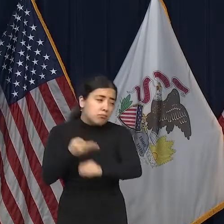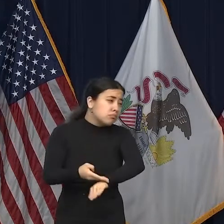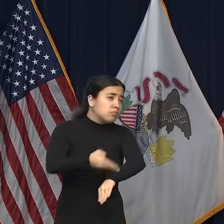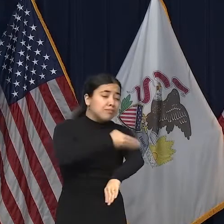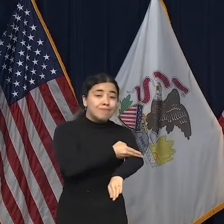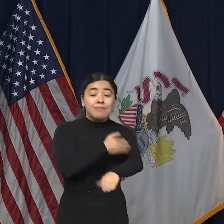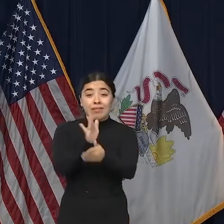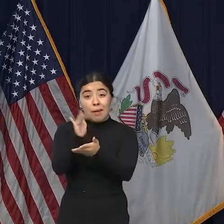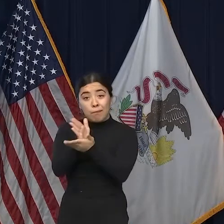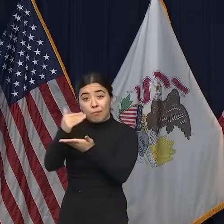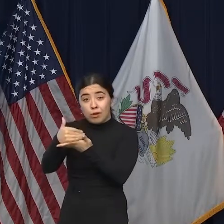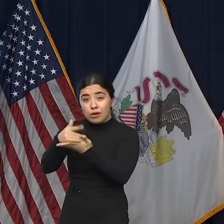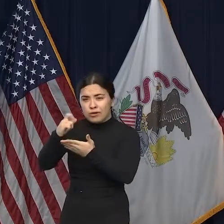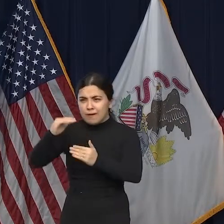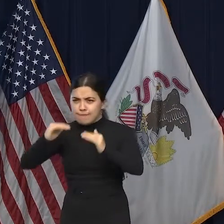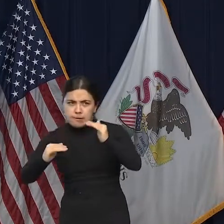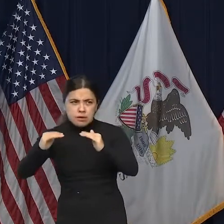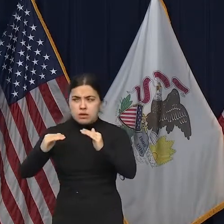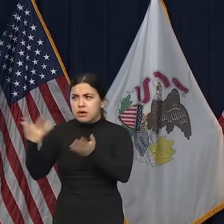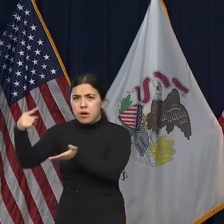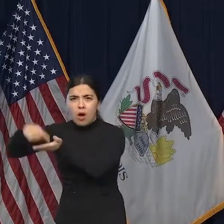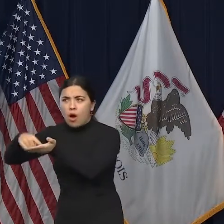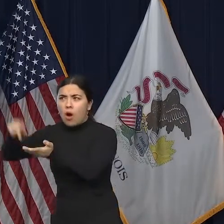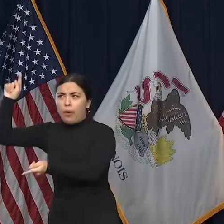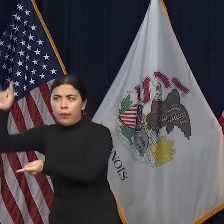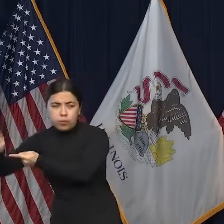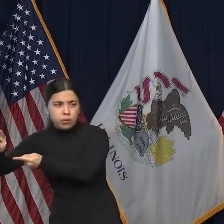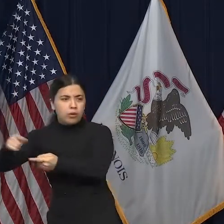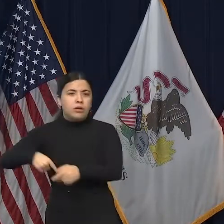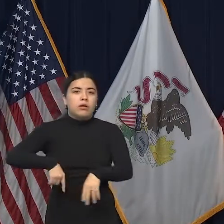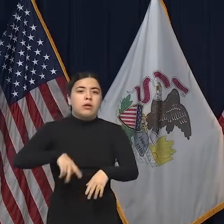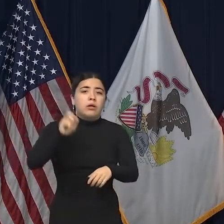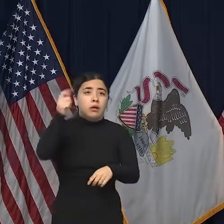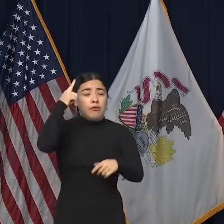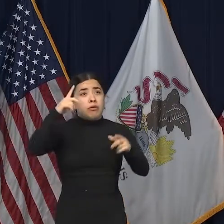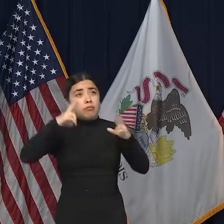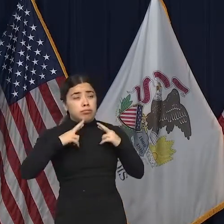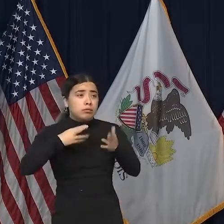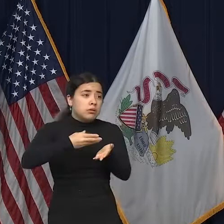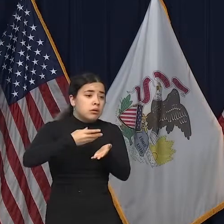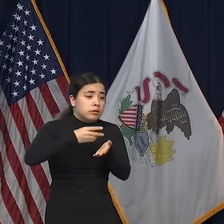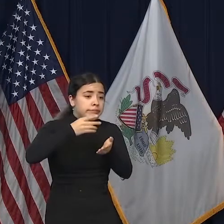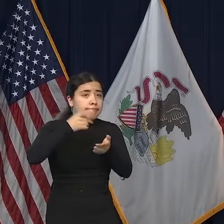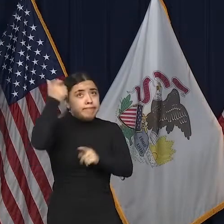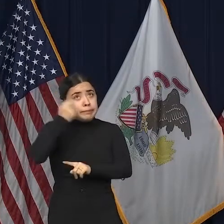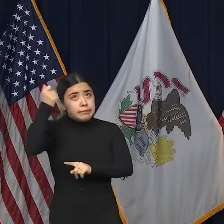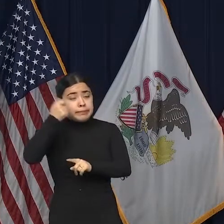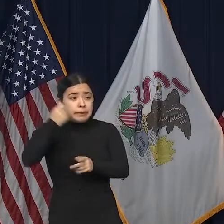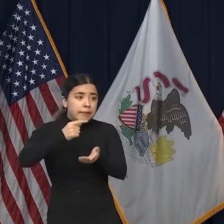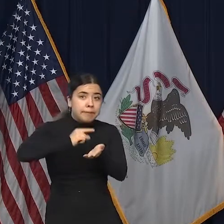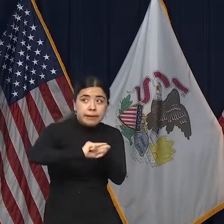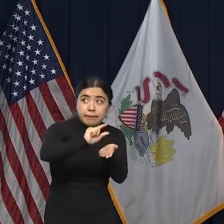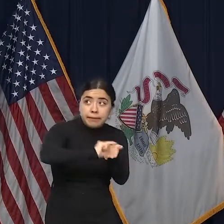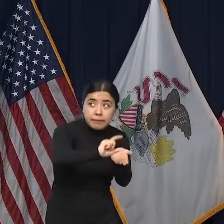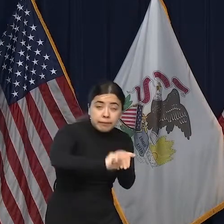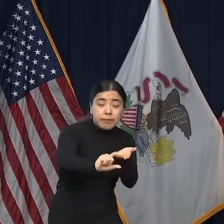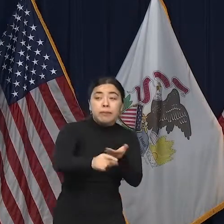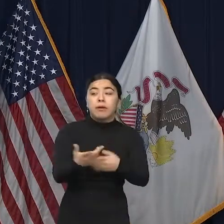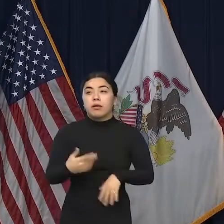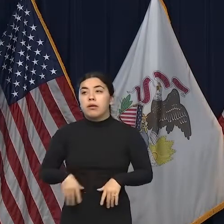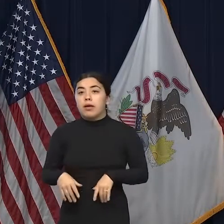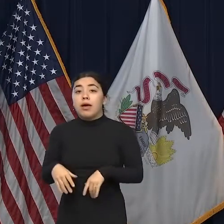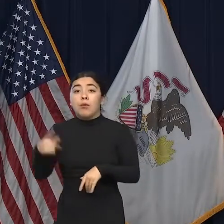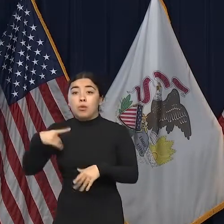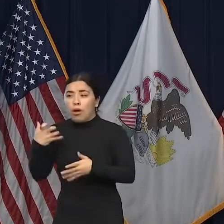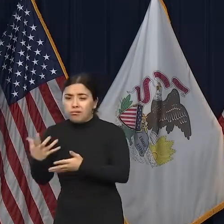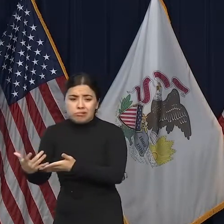balancing the budget, eliminating the backlog, making our pension payments, and investing in a rainy day fund in a way that would